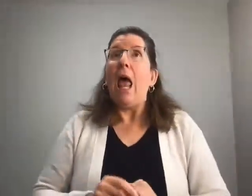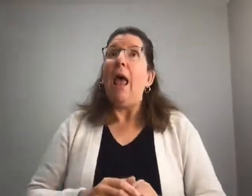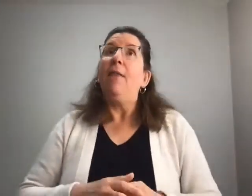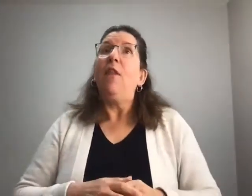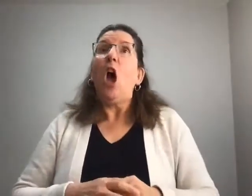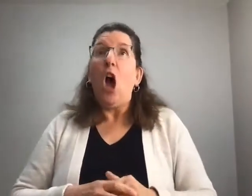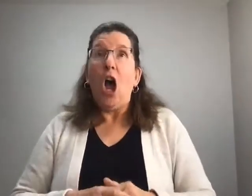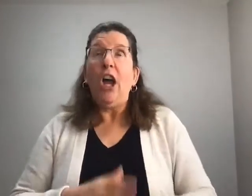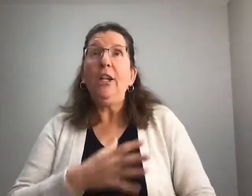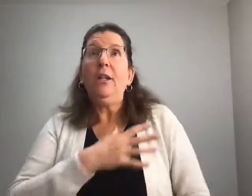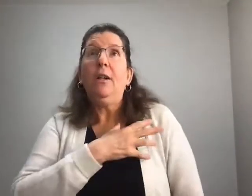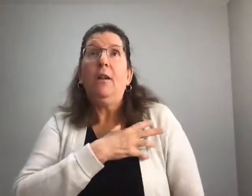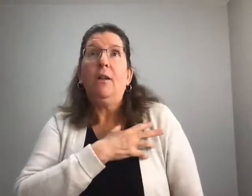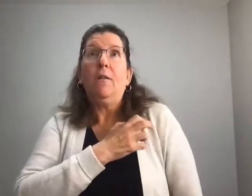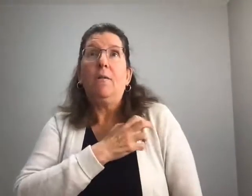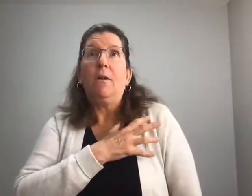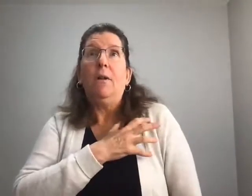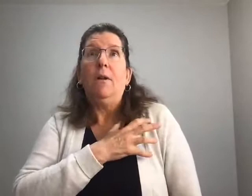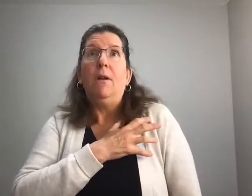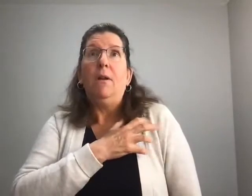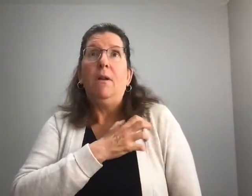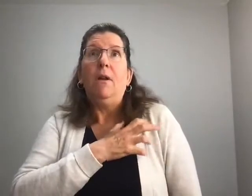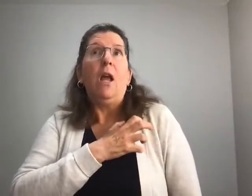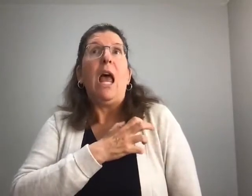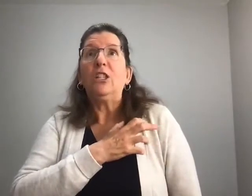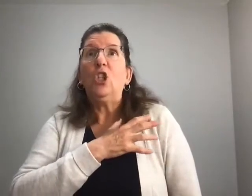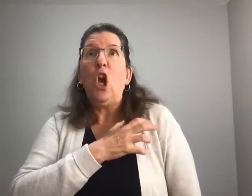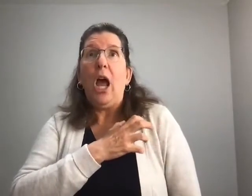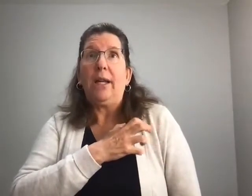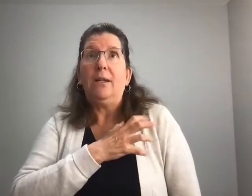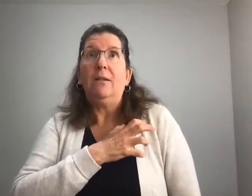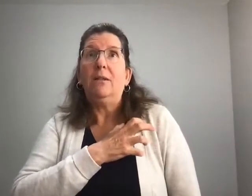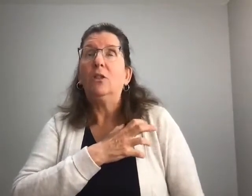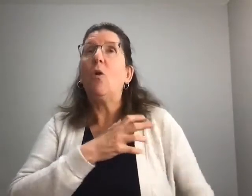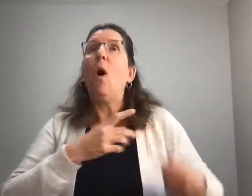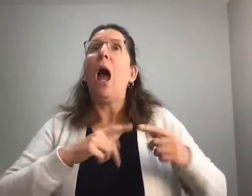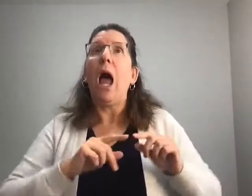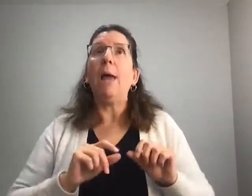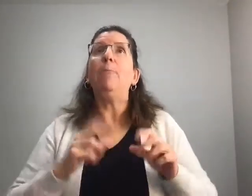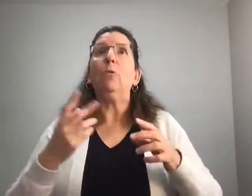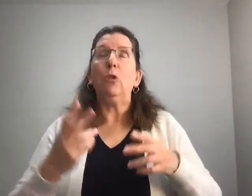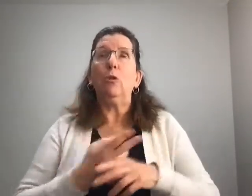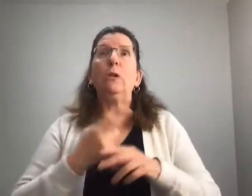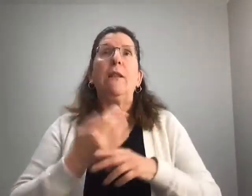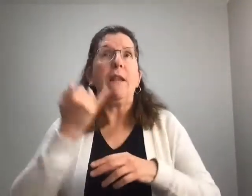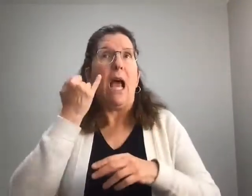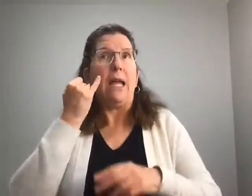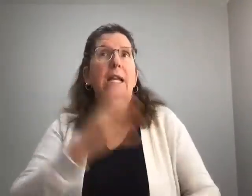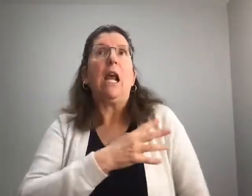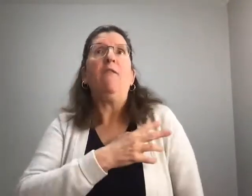And the heart has not. So I'm using the idea of a